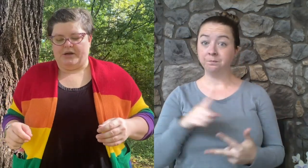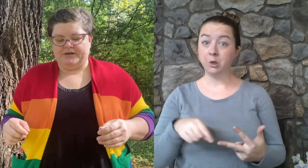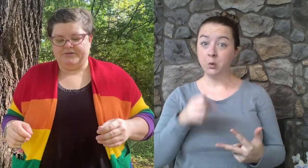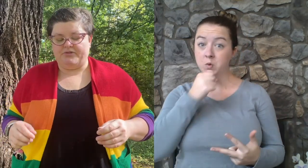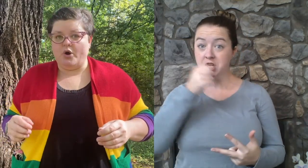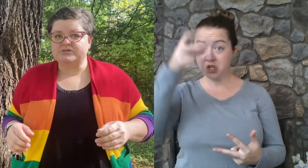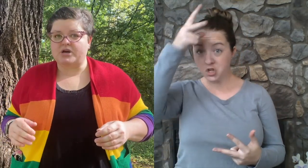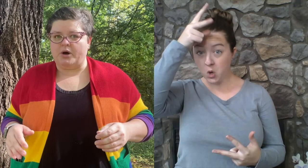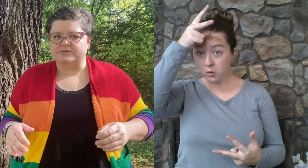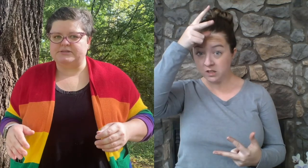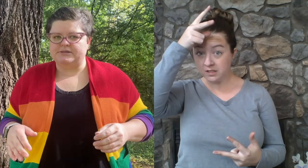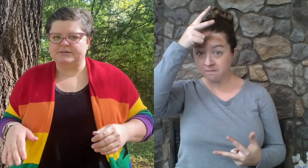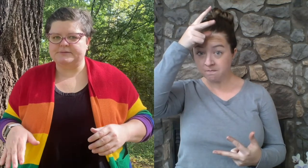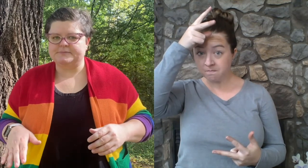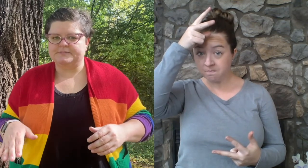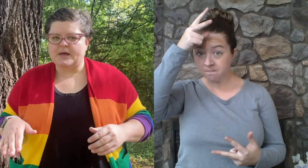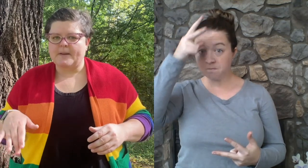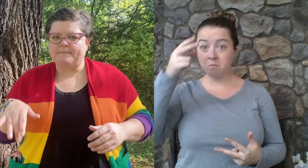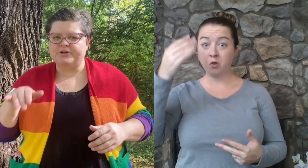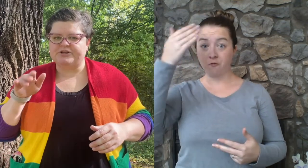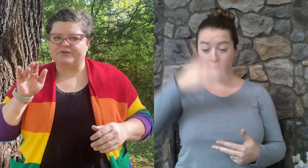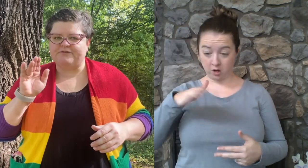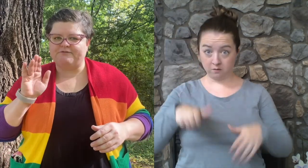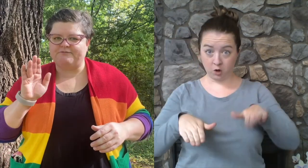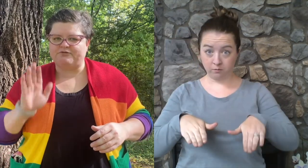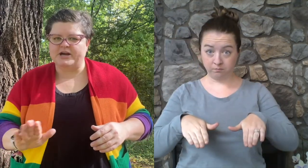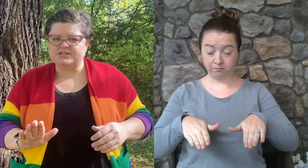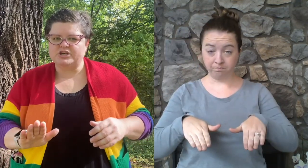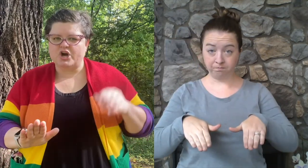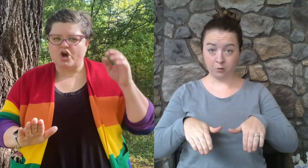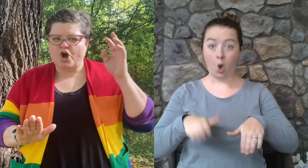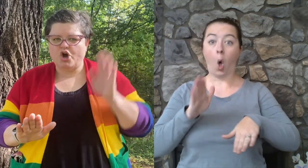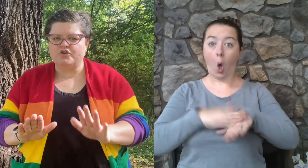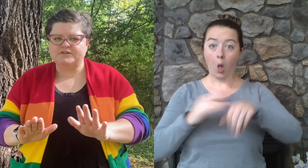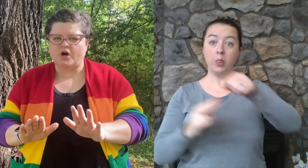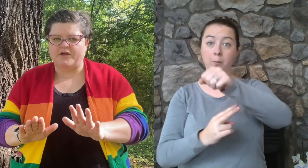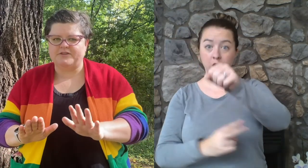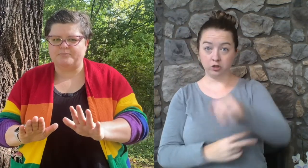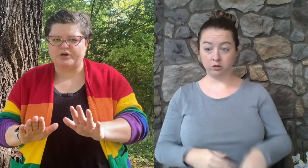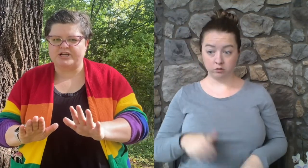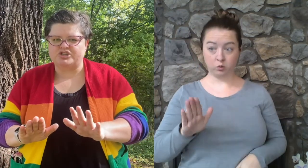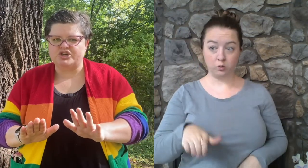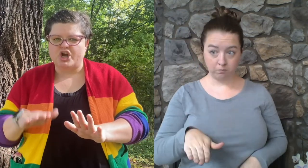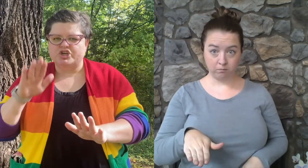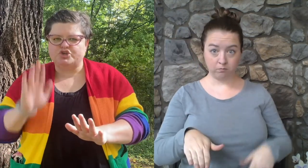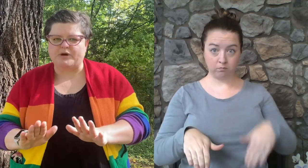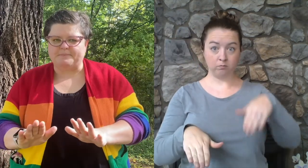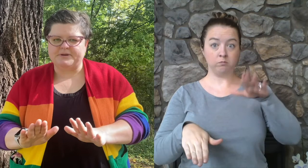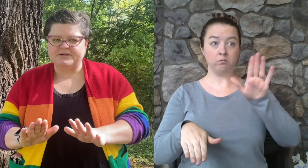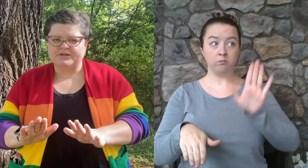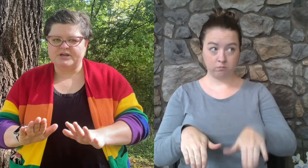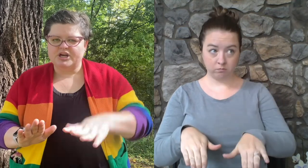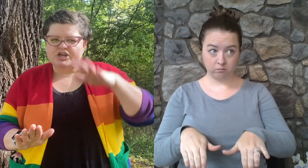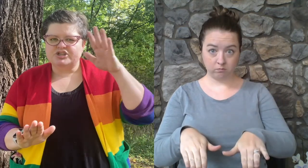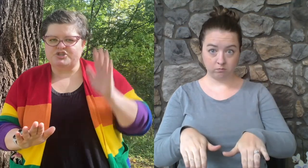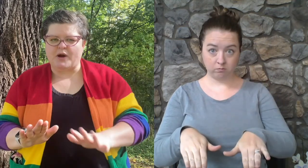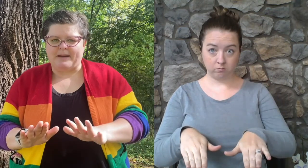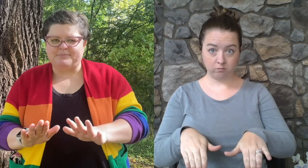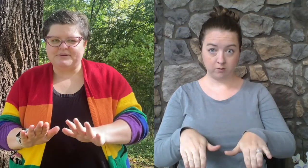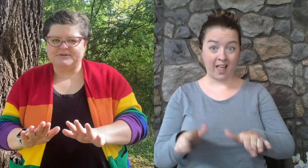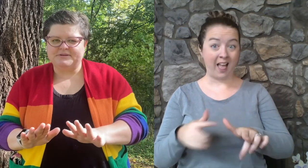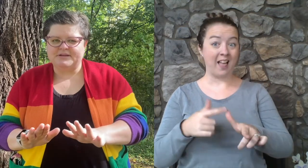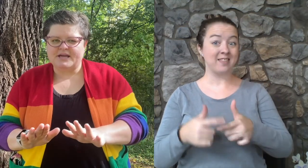So those goats put their front hooves on the bridge, trip,